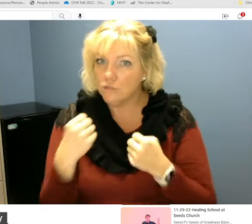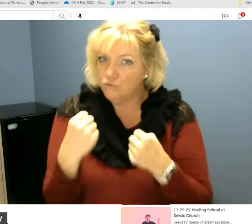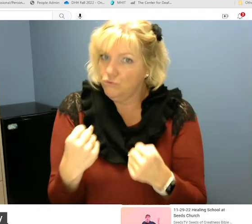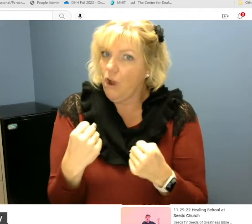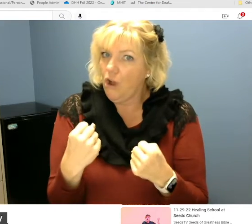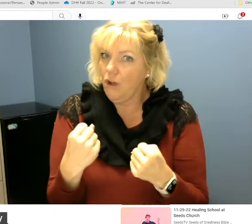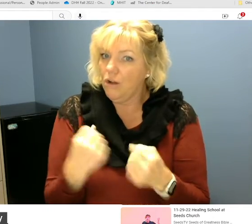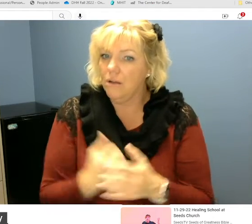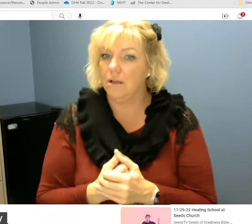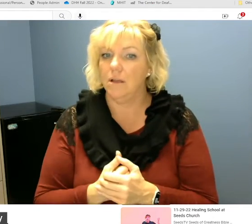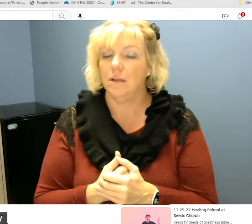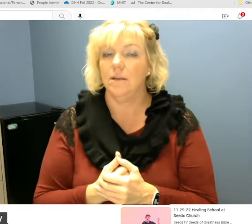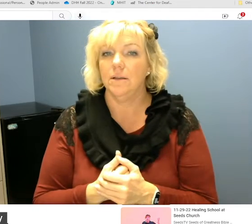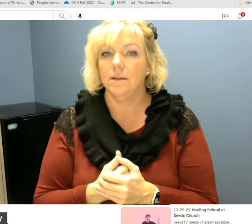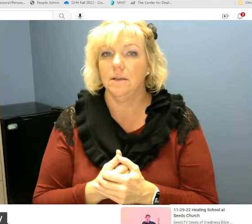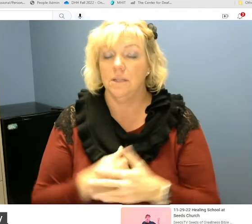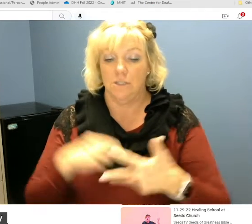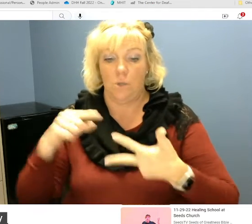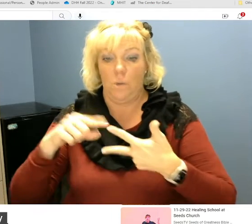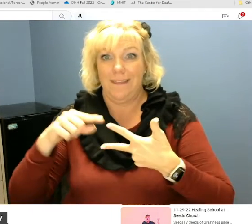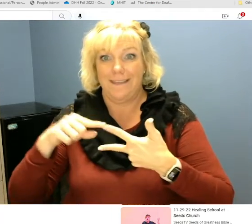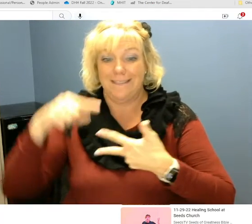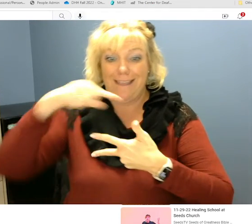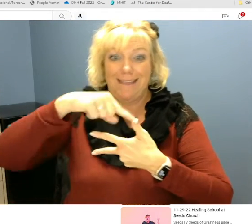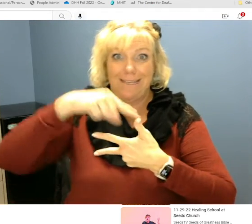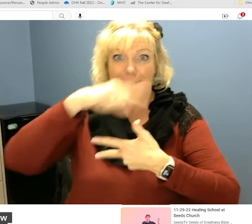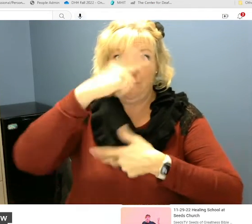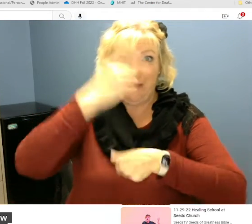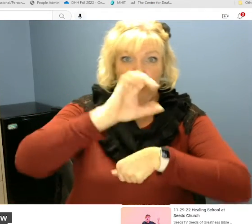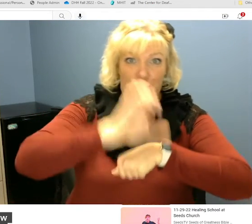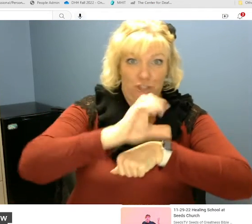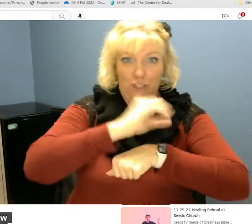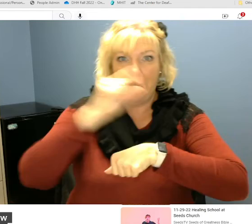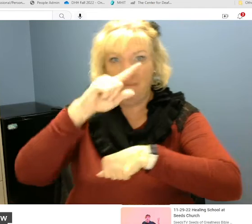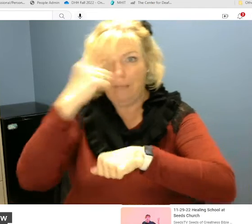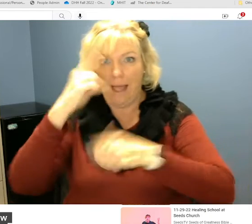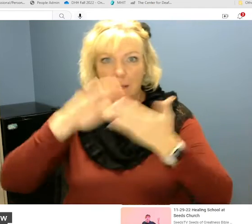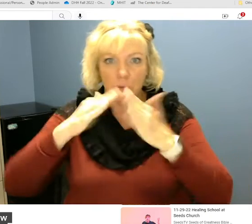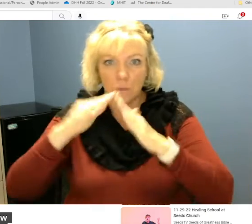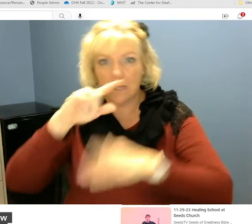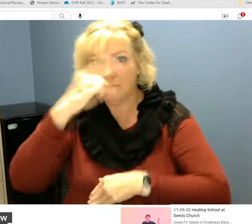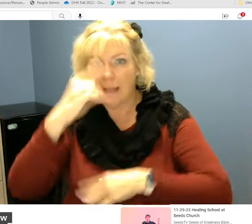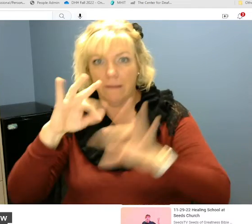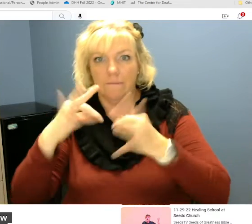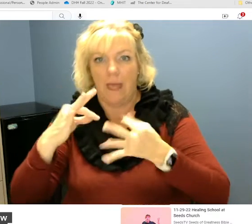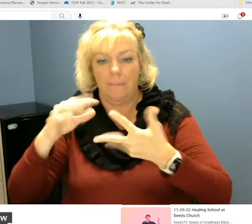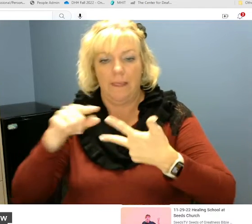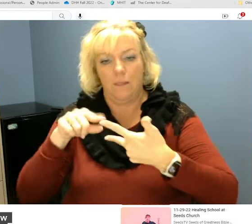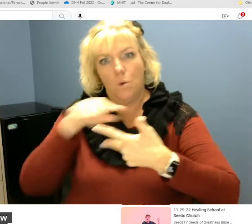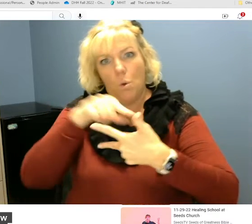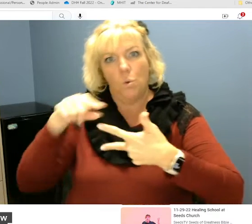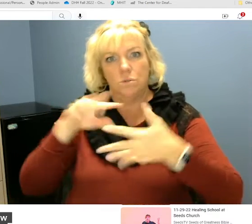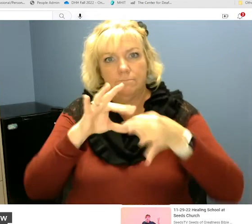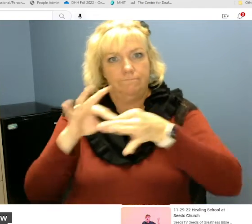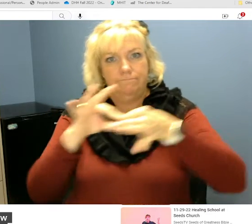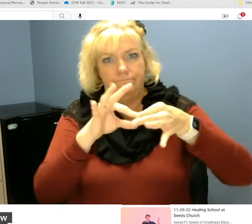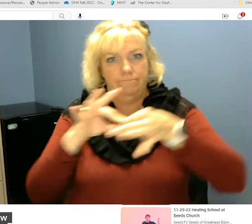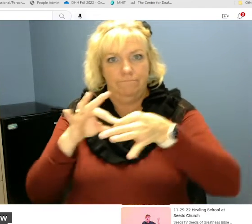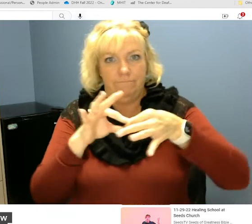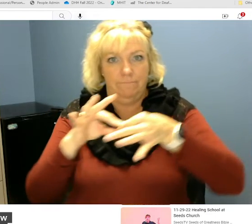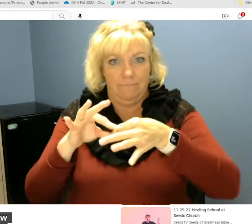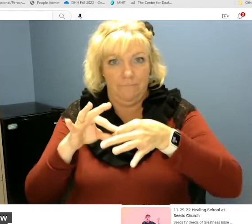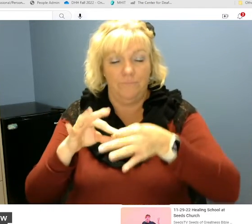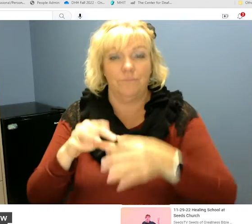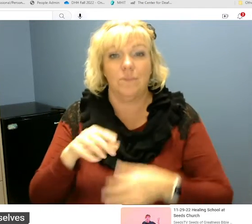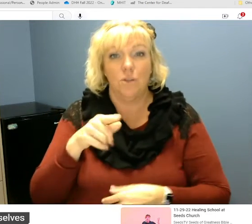an extension, or I shouldn't say extension, also connected to that strong Black church. And we saw in the film clip the